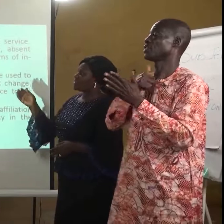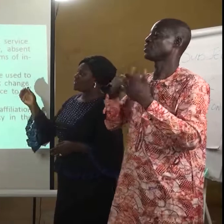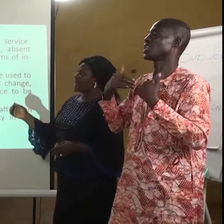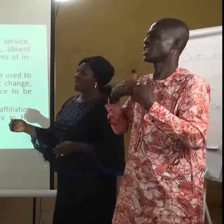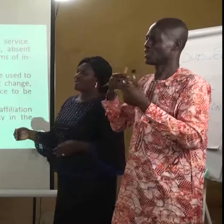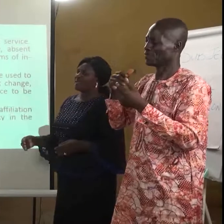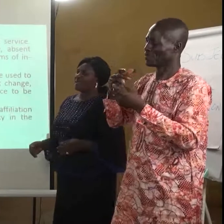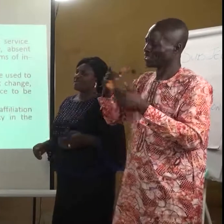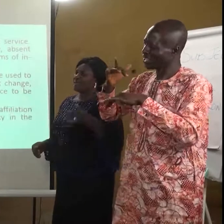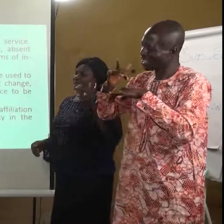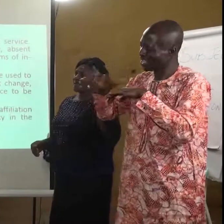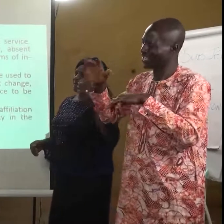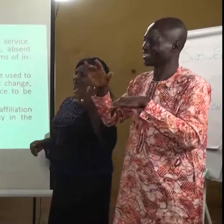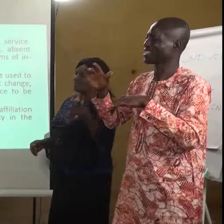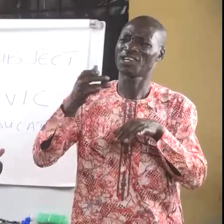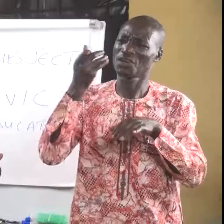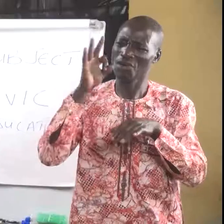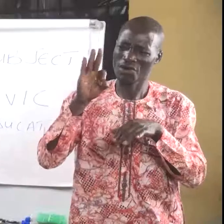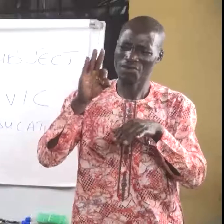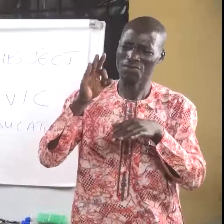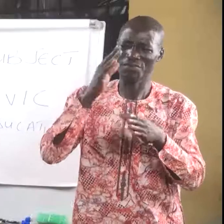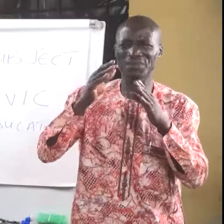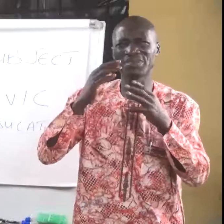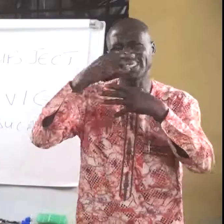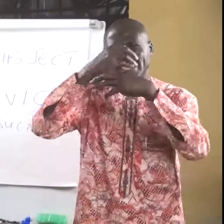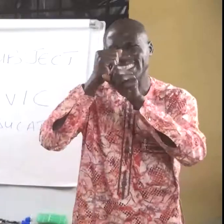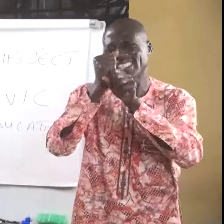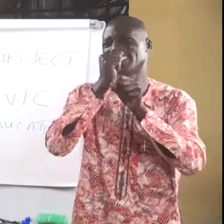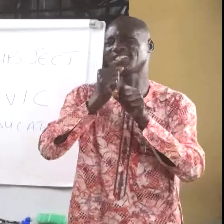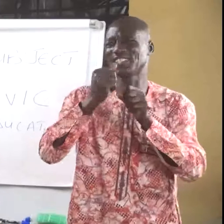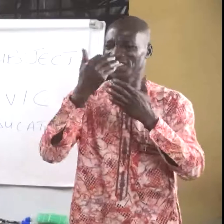which is like the issue of colonial